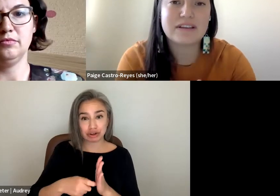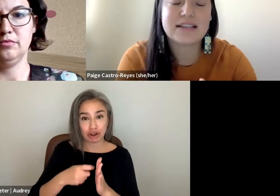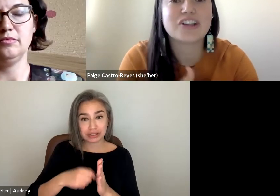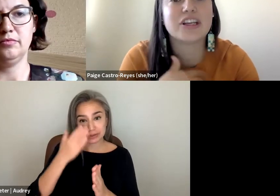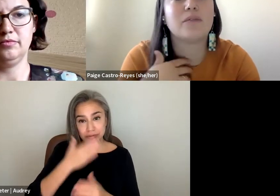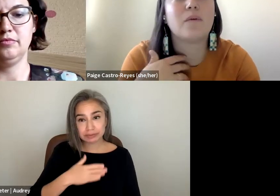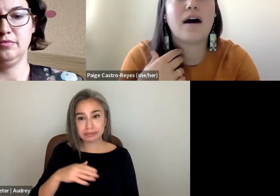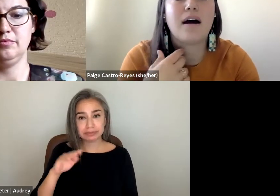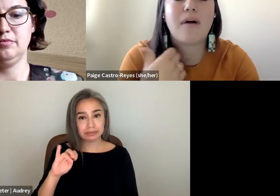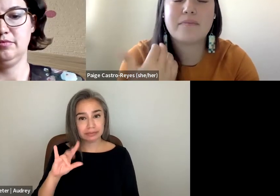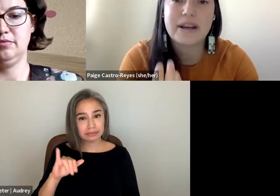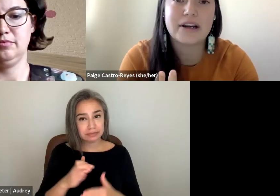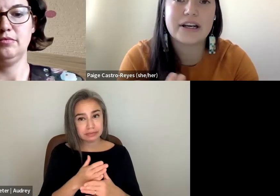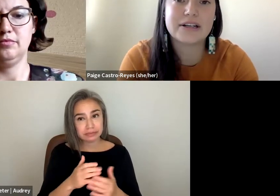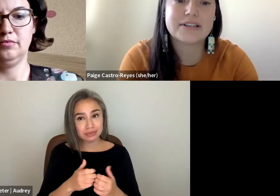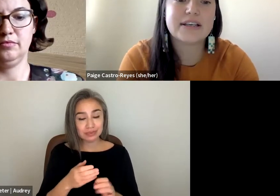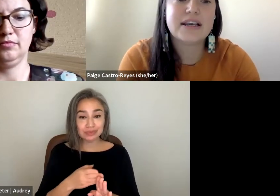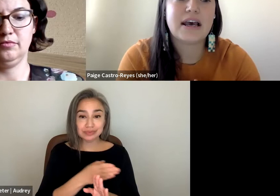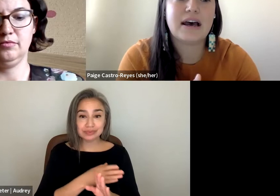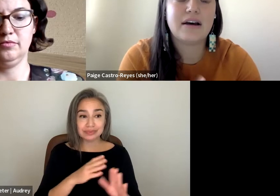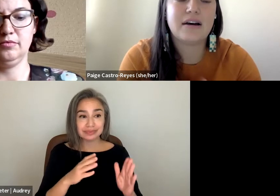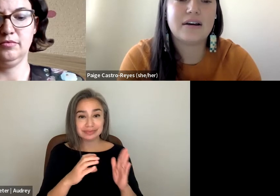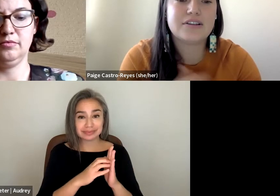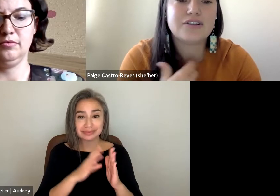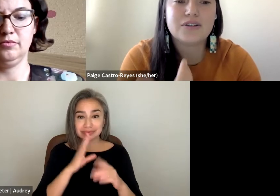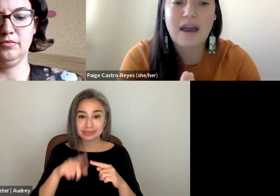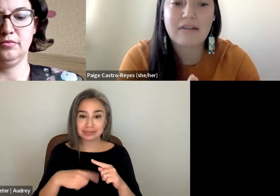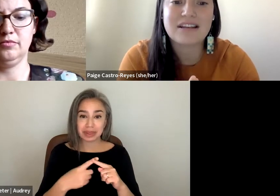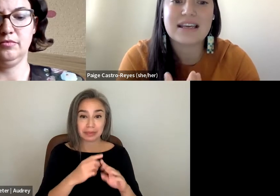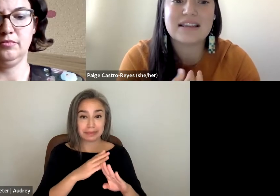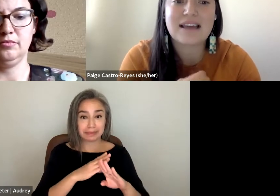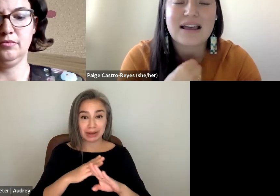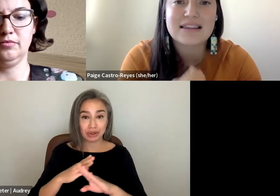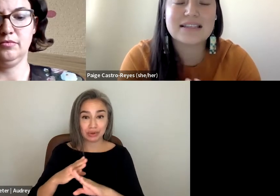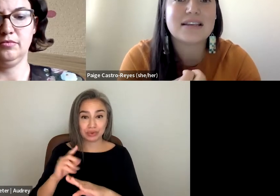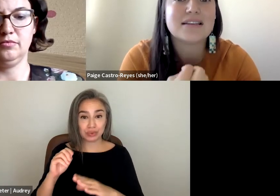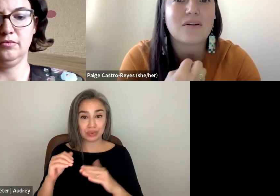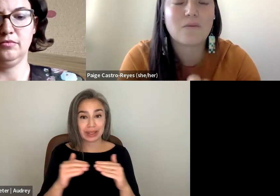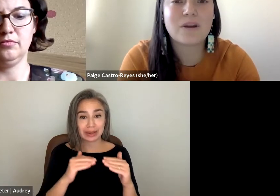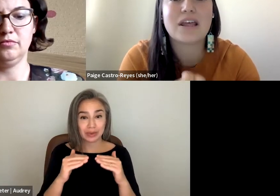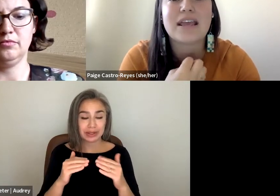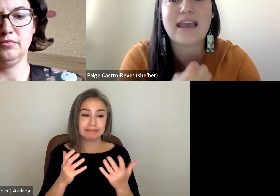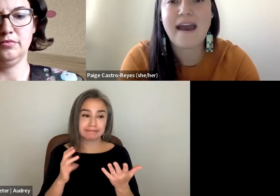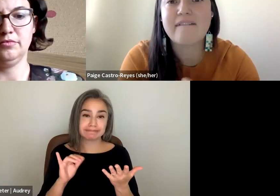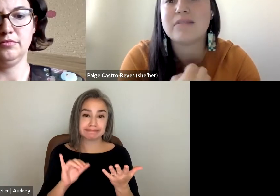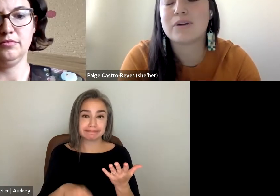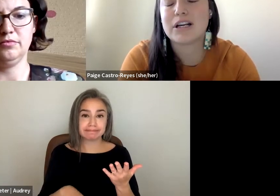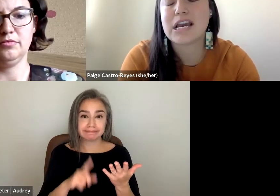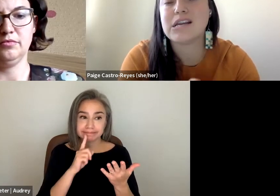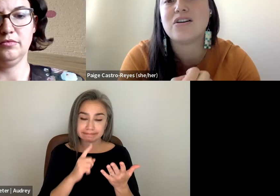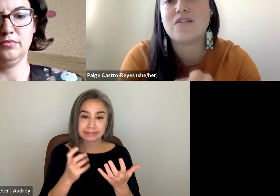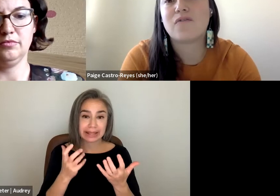our previous section on barriers to equity, that this is a really